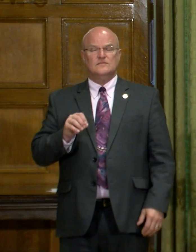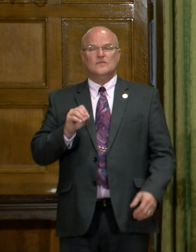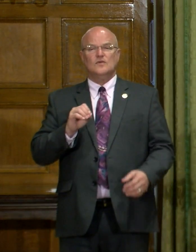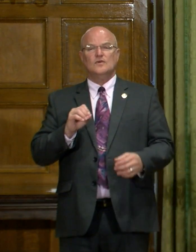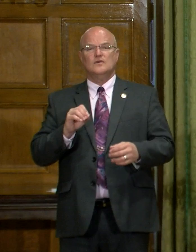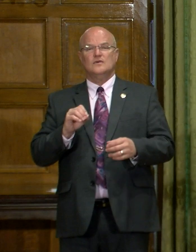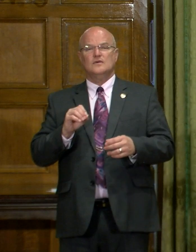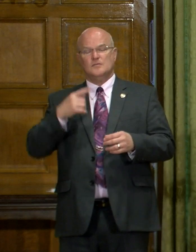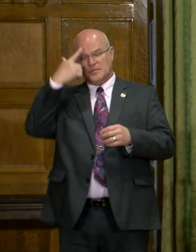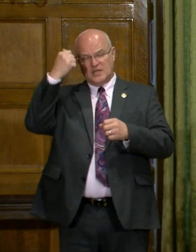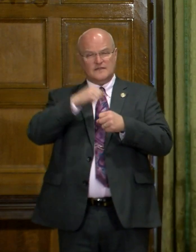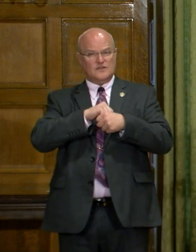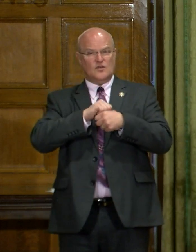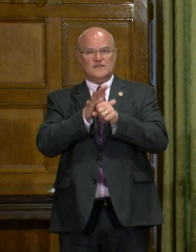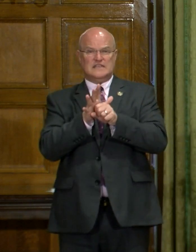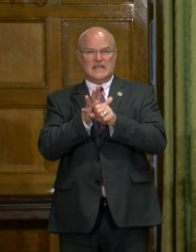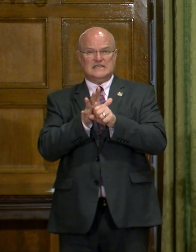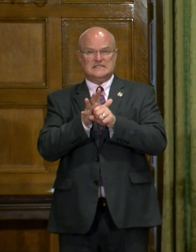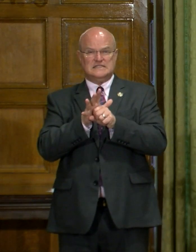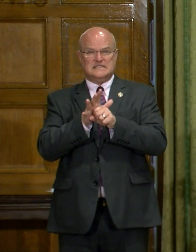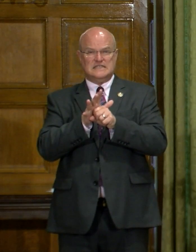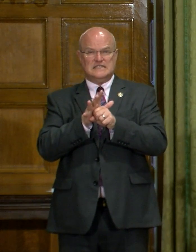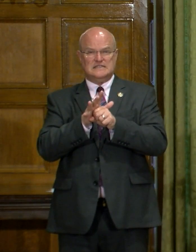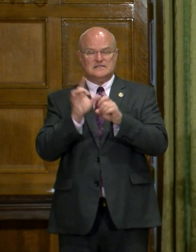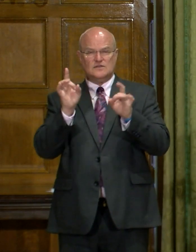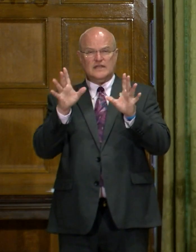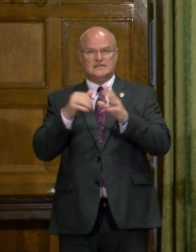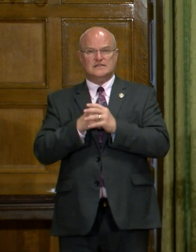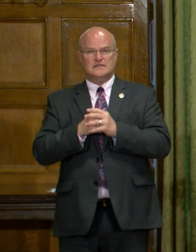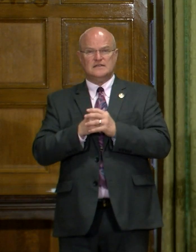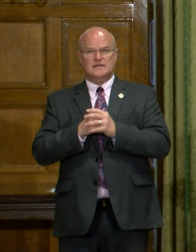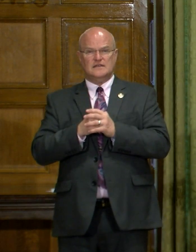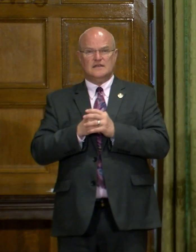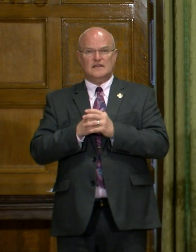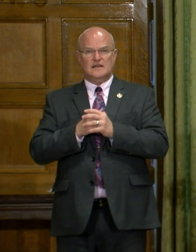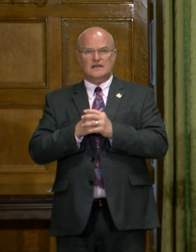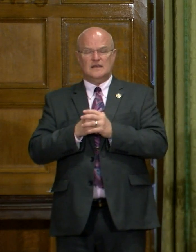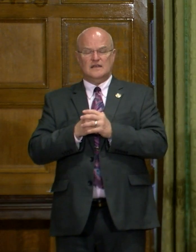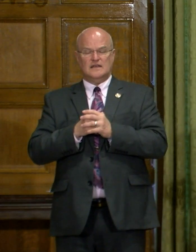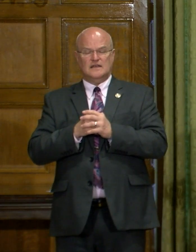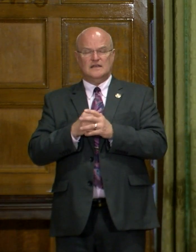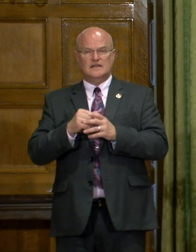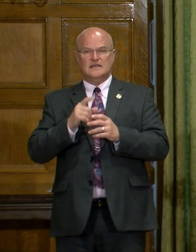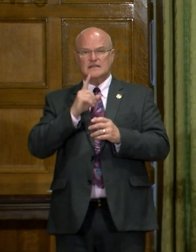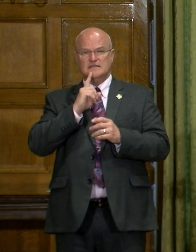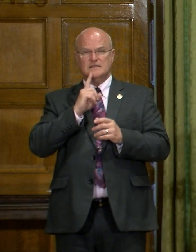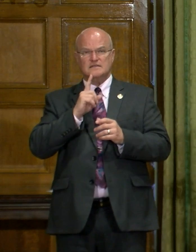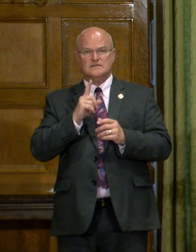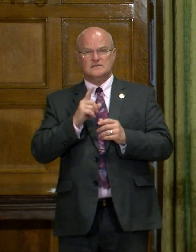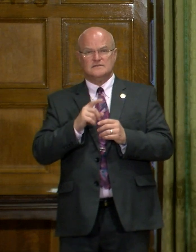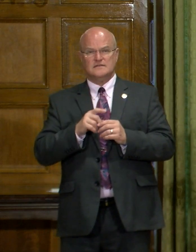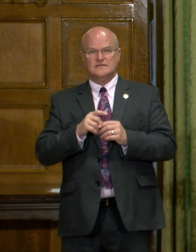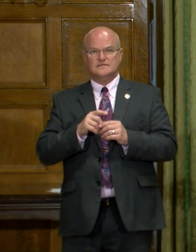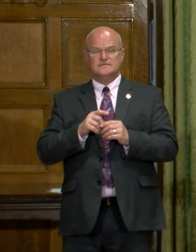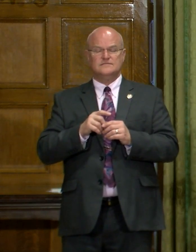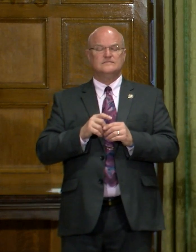the COVID-19 crisis. All right, I think I can address that.